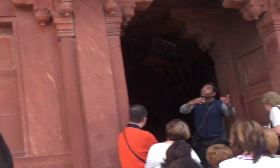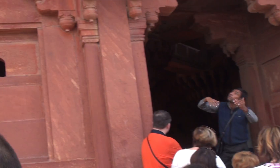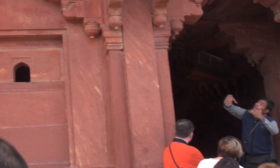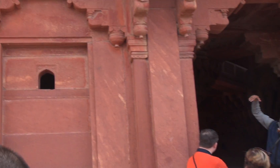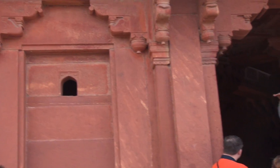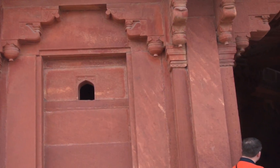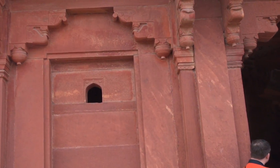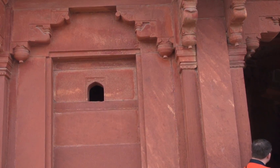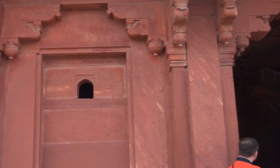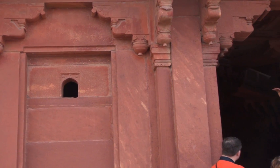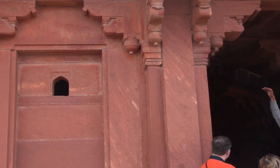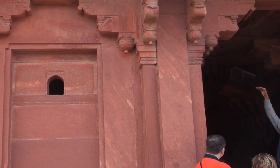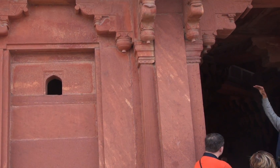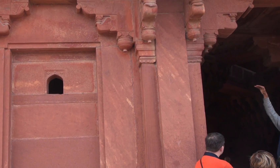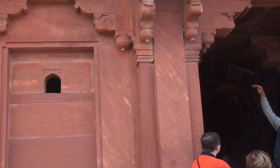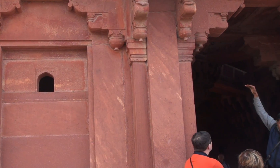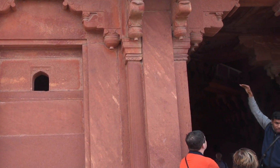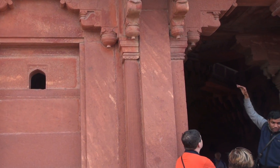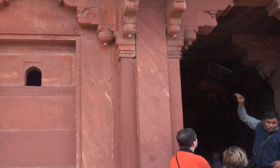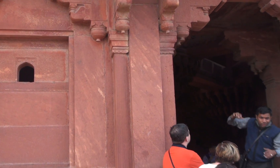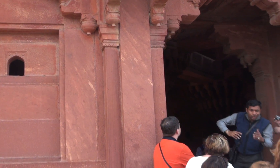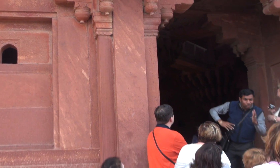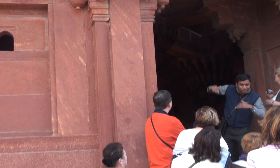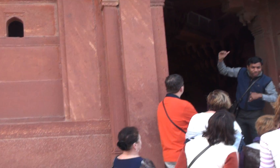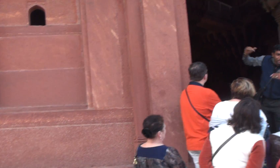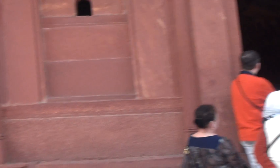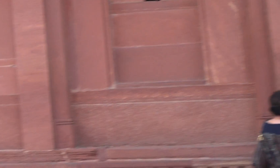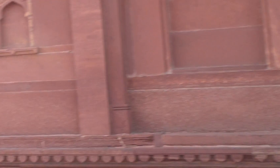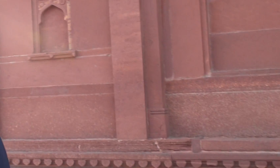This building on the left looks double storied from outside.